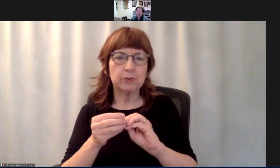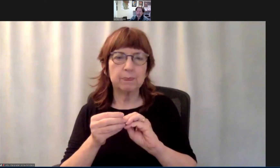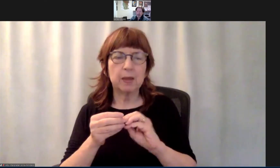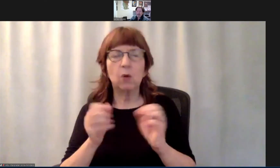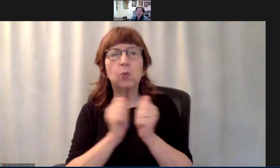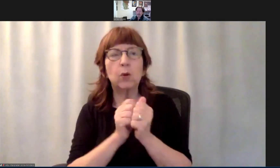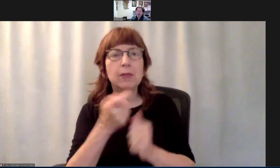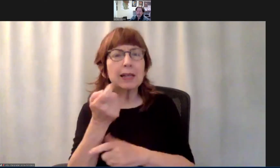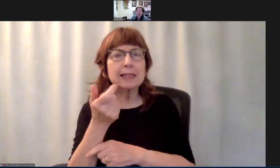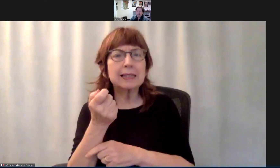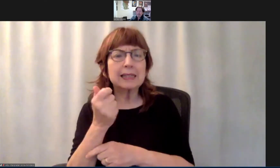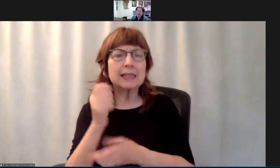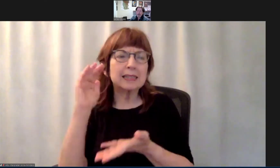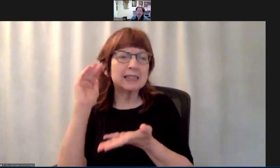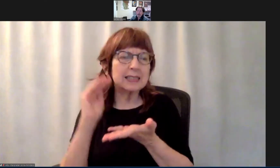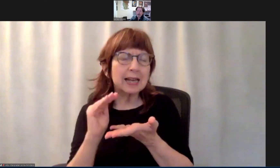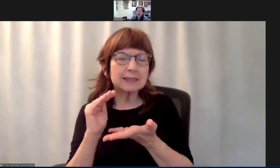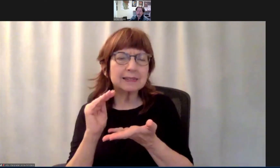with a little less